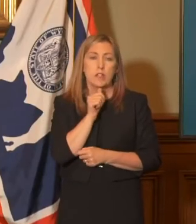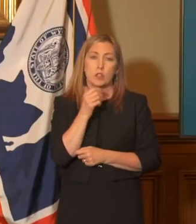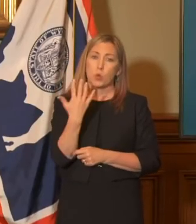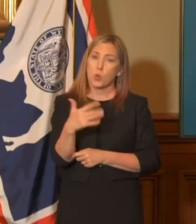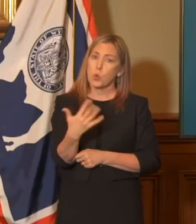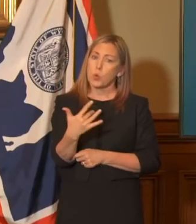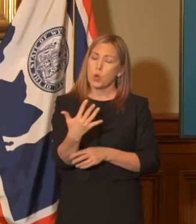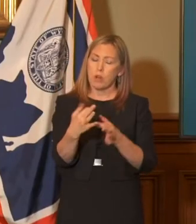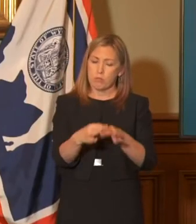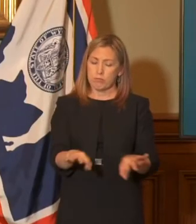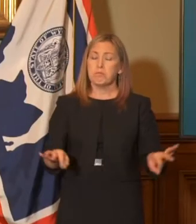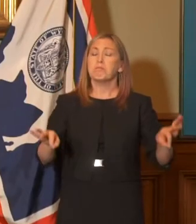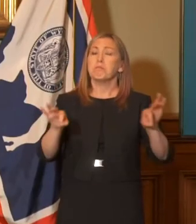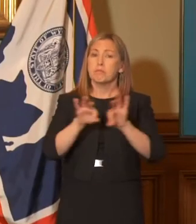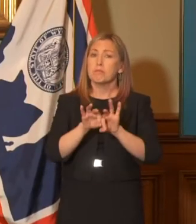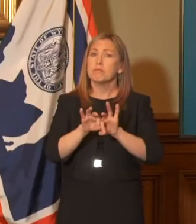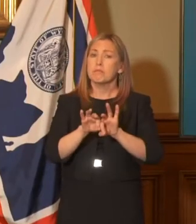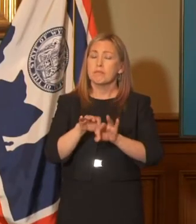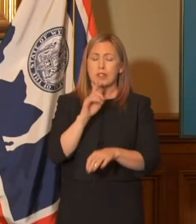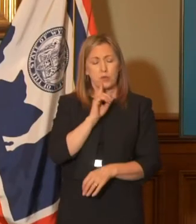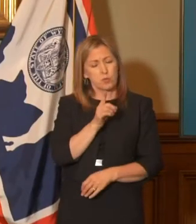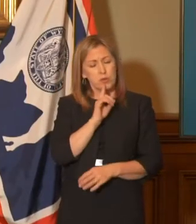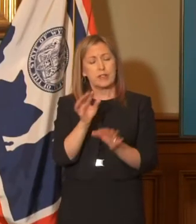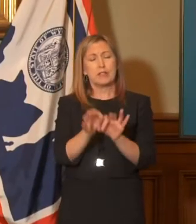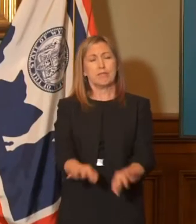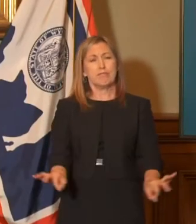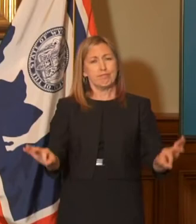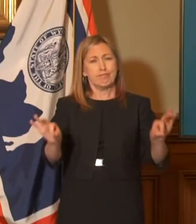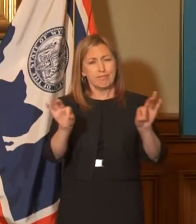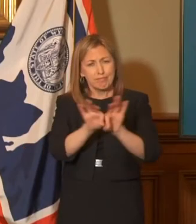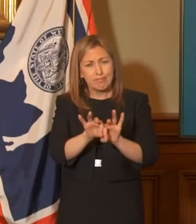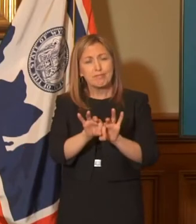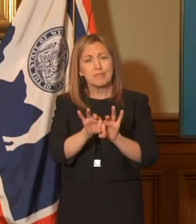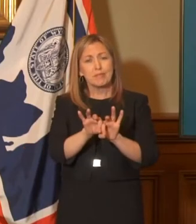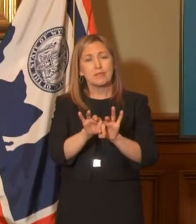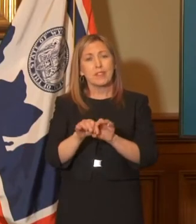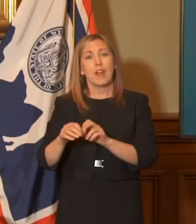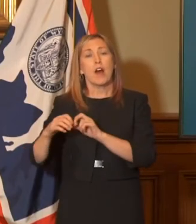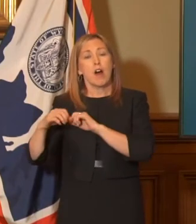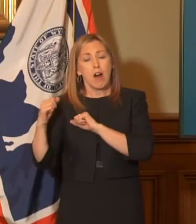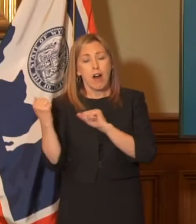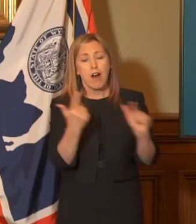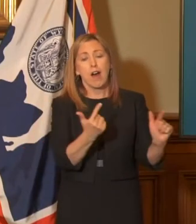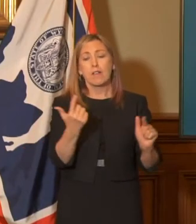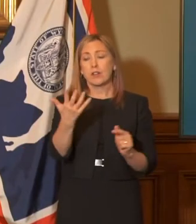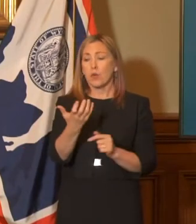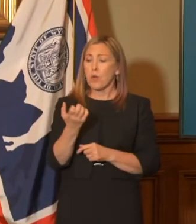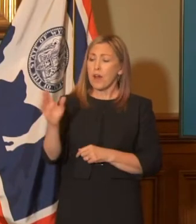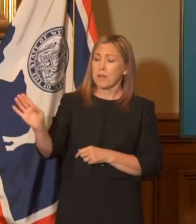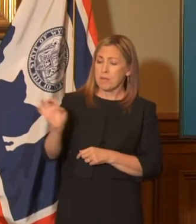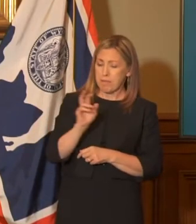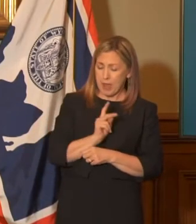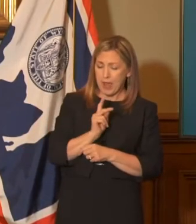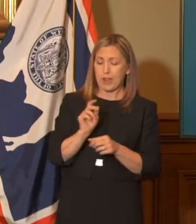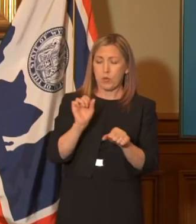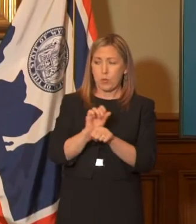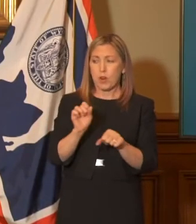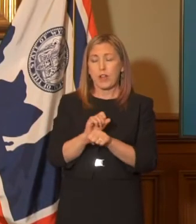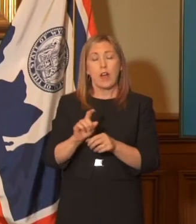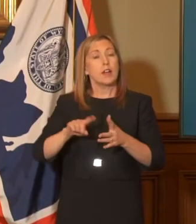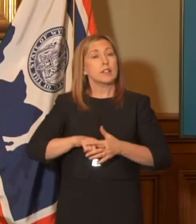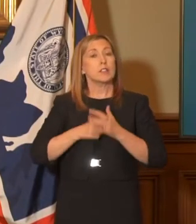virtue. It is really a virtue at this time. We all want to get back and running. I started